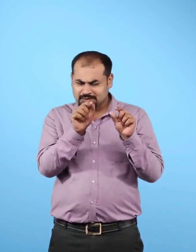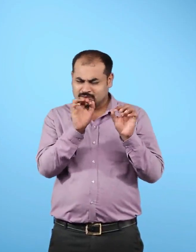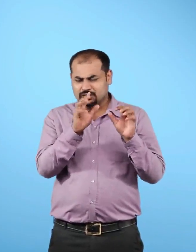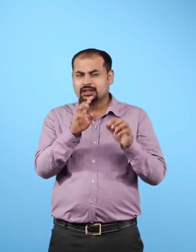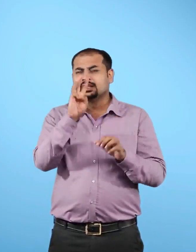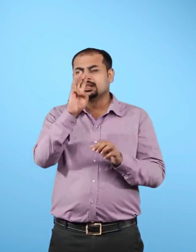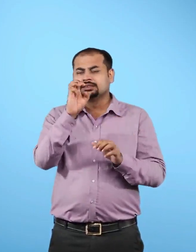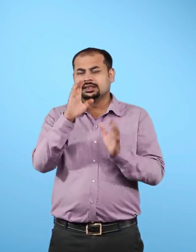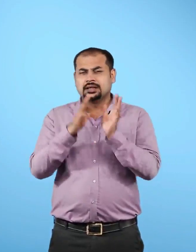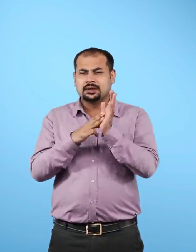centimeters.